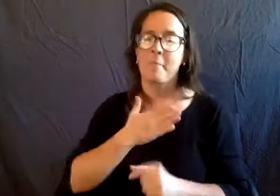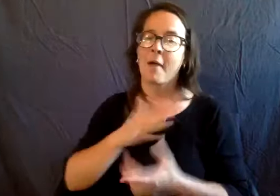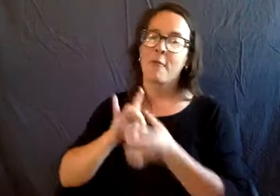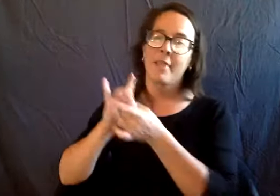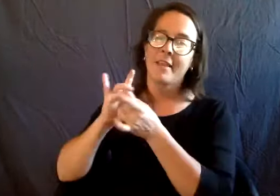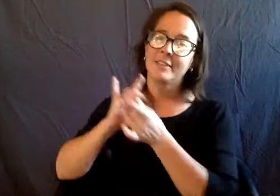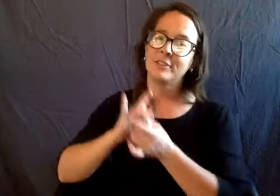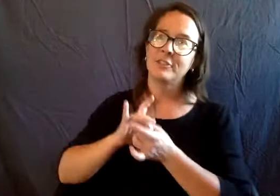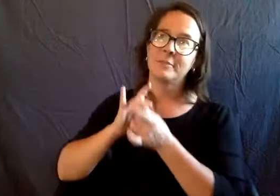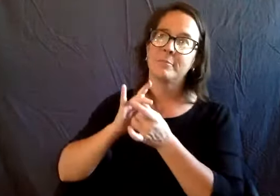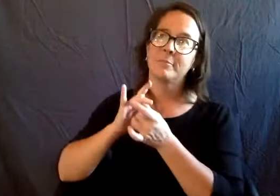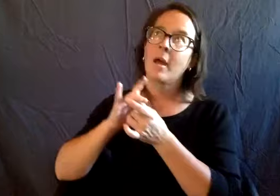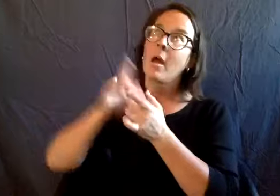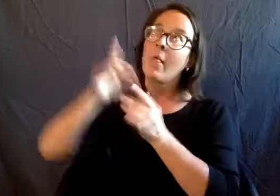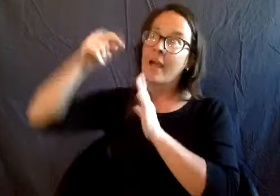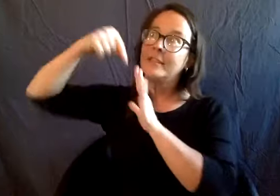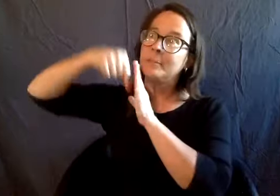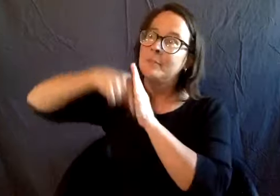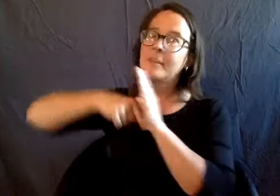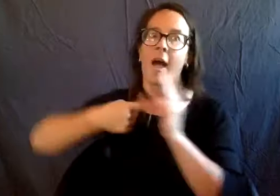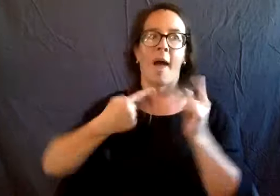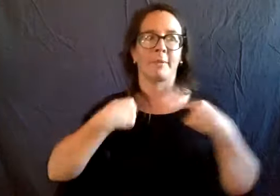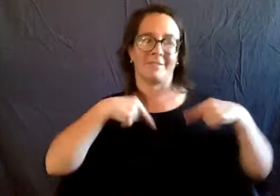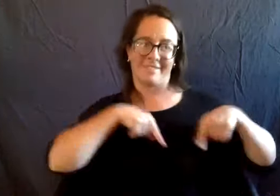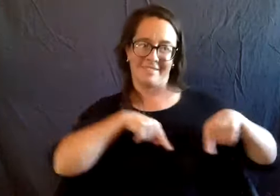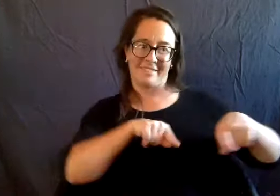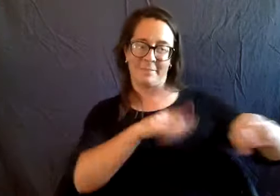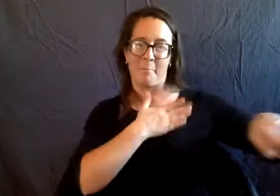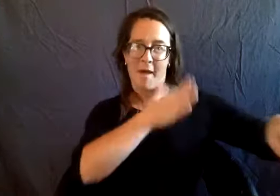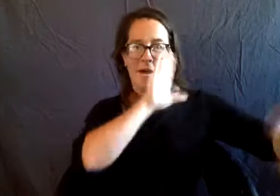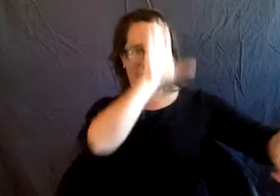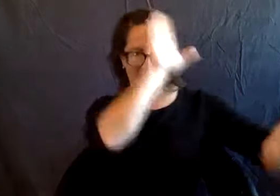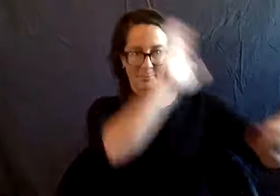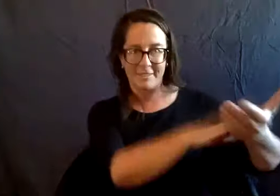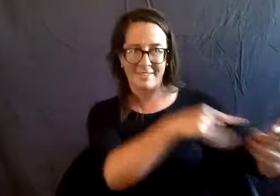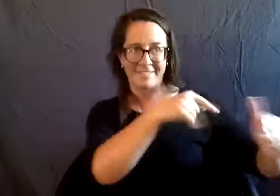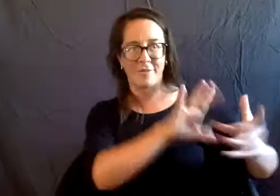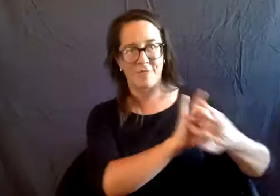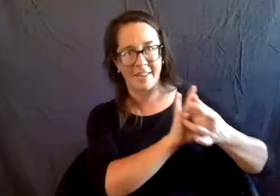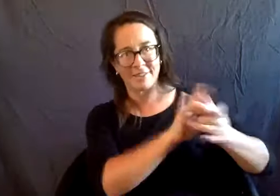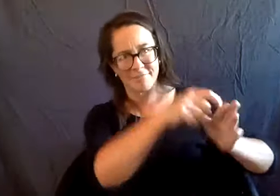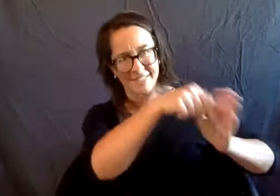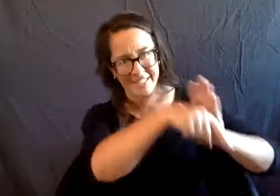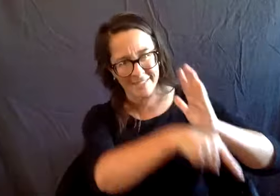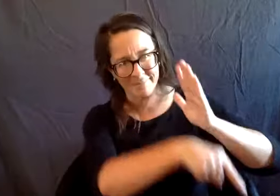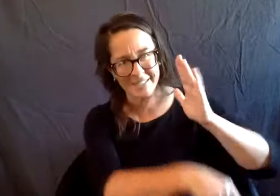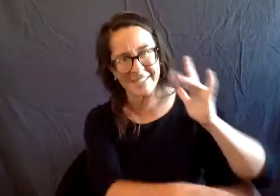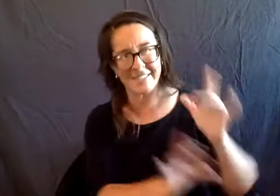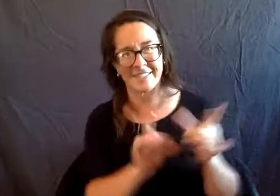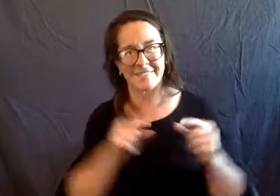deepens, my relationship with my husband deepens. My relationship with my sponsor, my current sponsor I've had for over 30 years